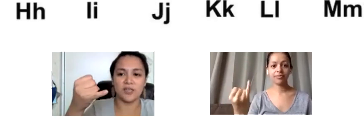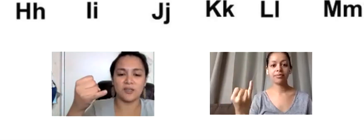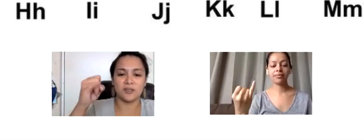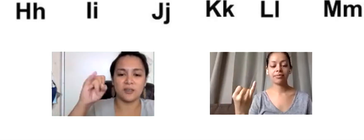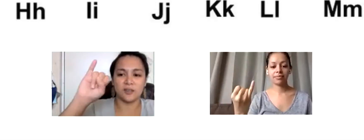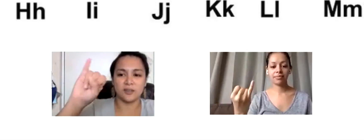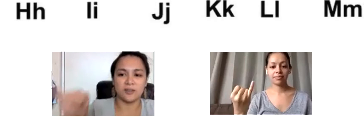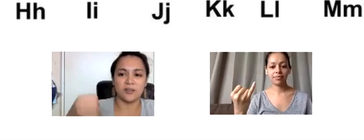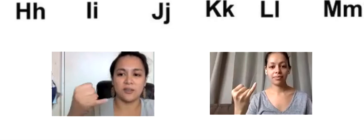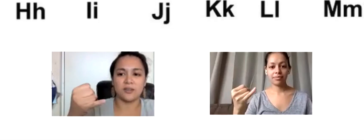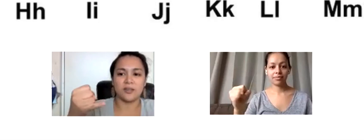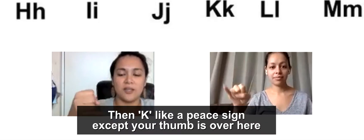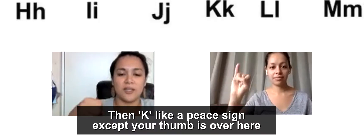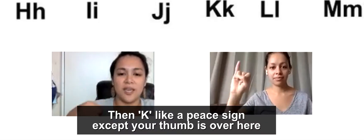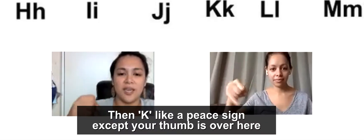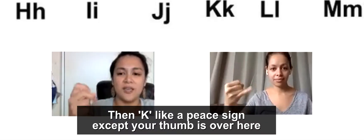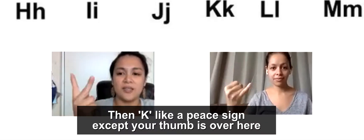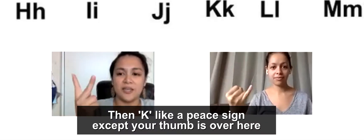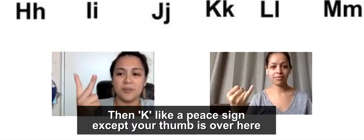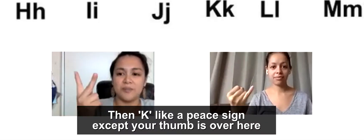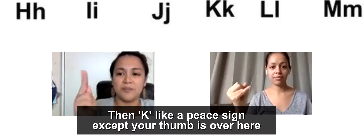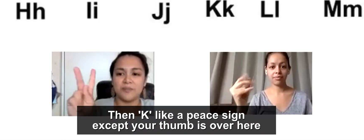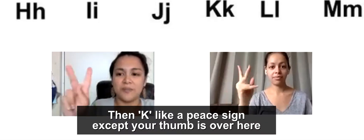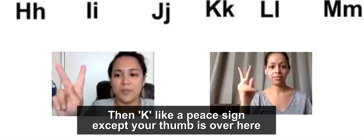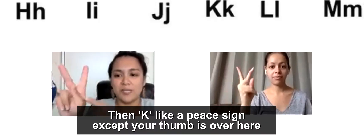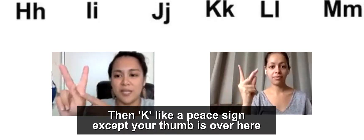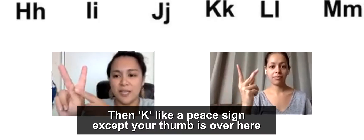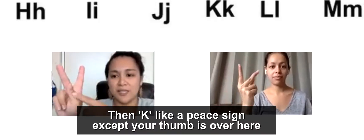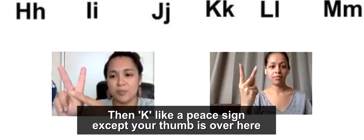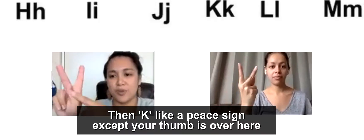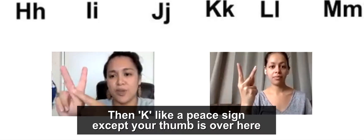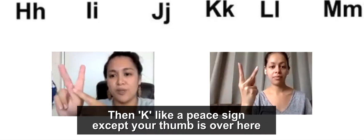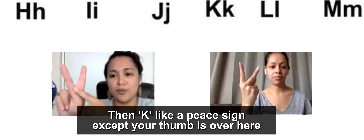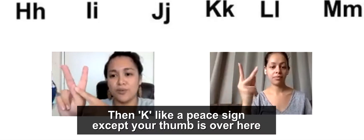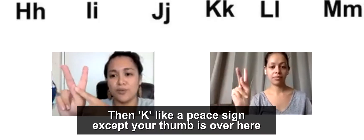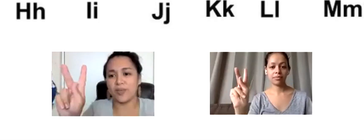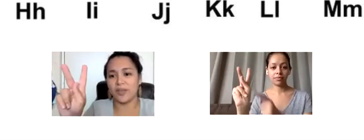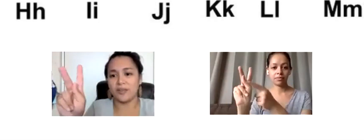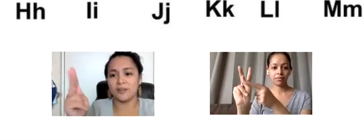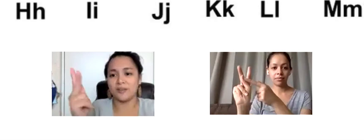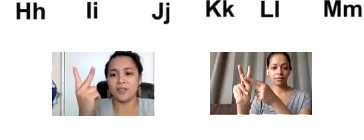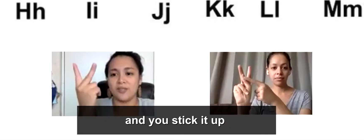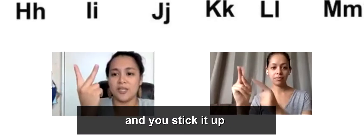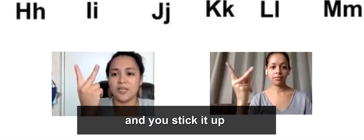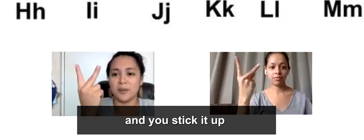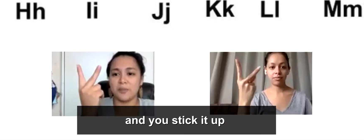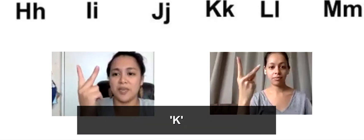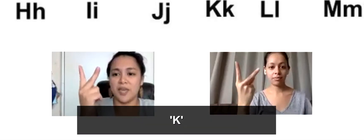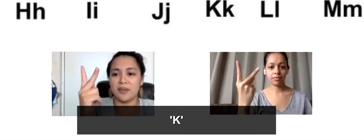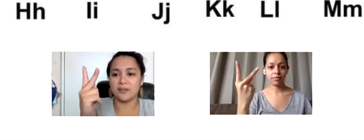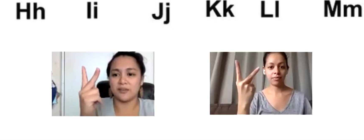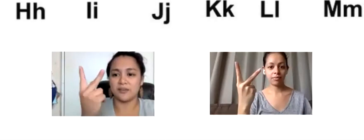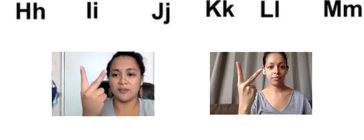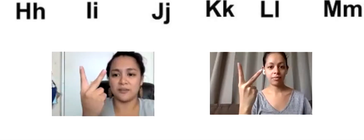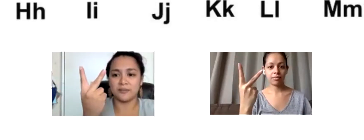J. Then K, like a peace sign, except your thumb is over here, okay? And you stick it up.